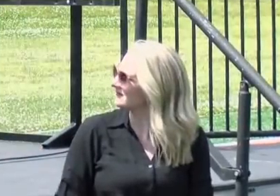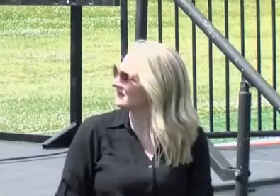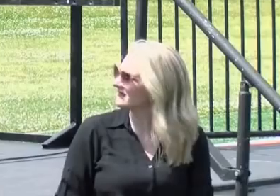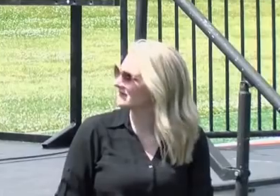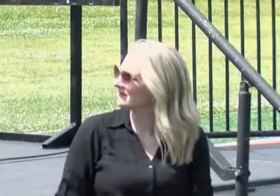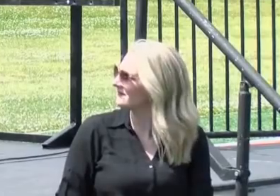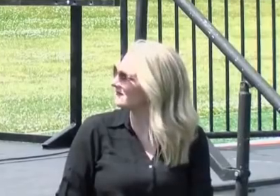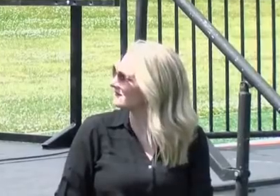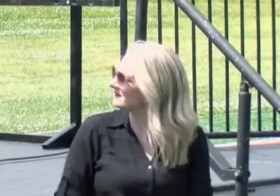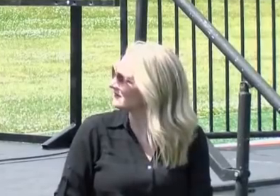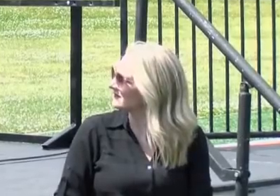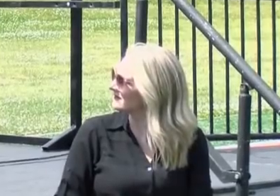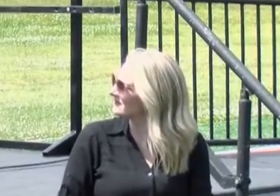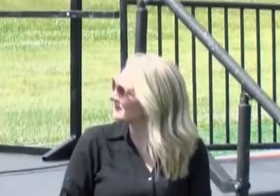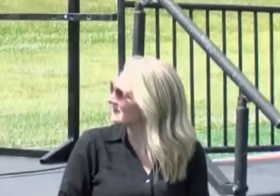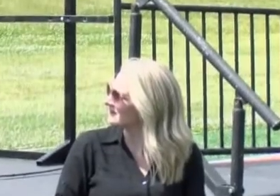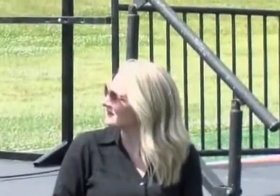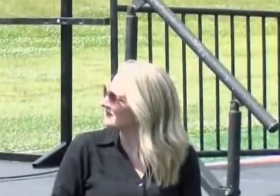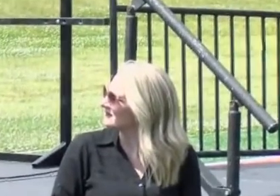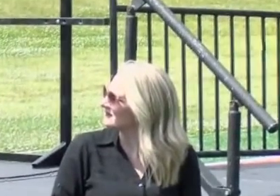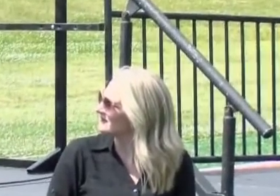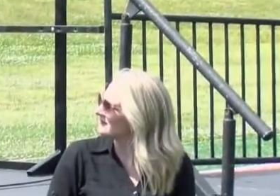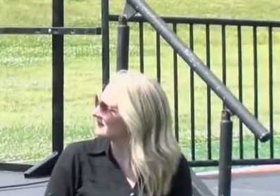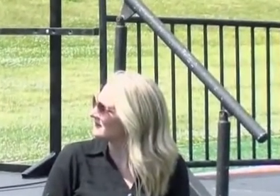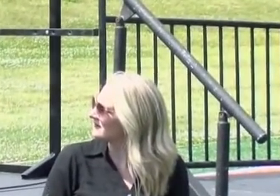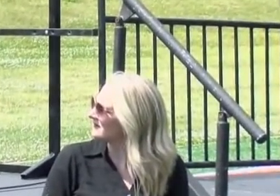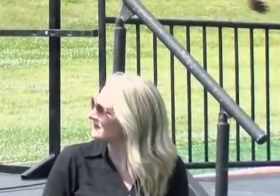Jacob Arnold.